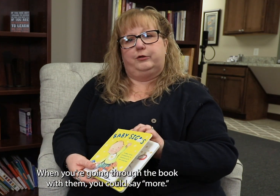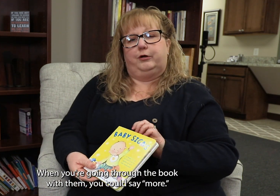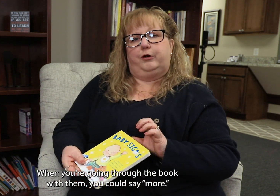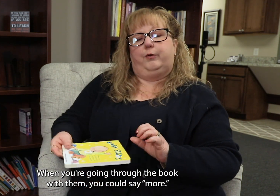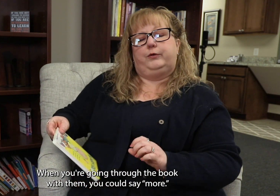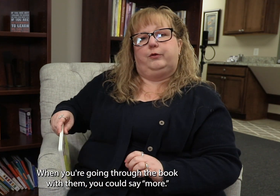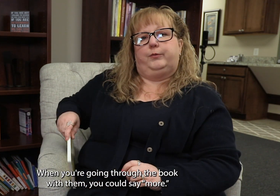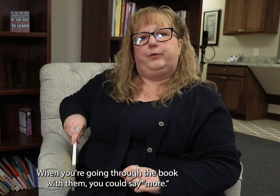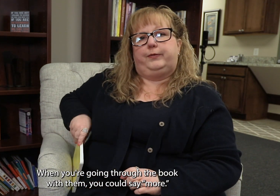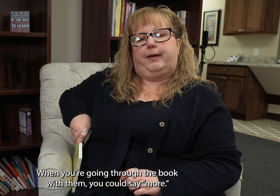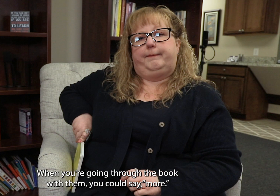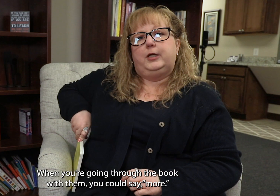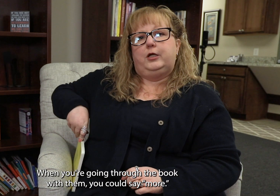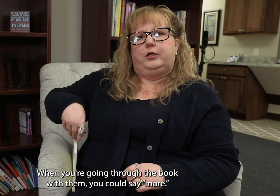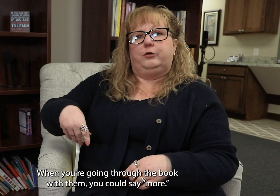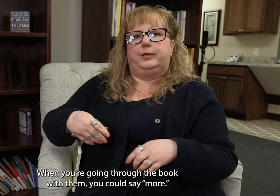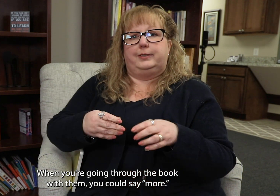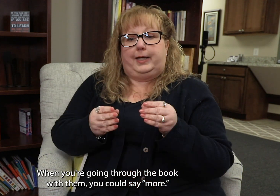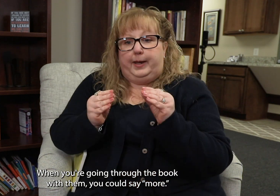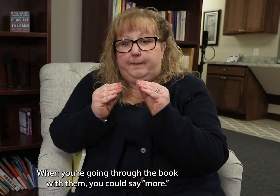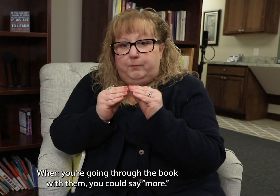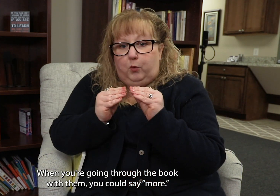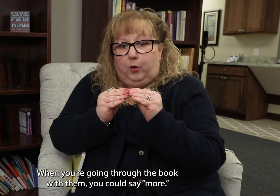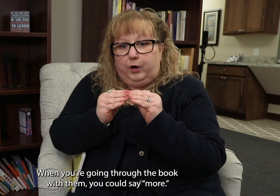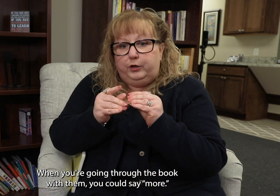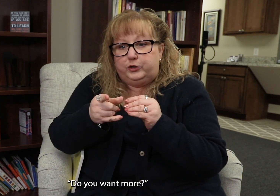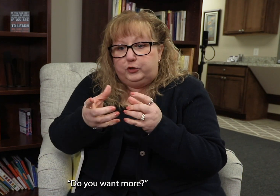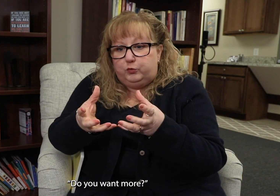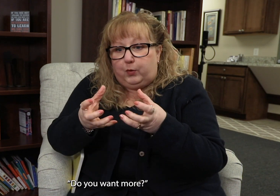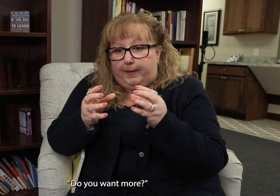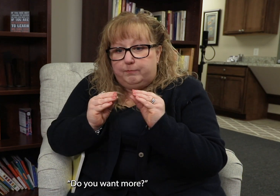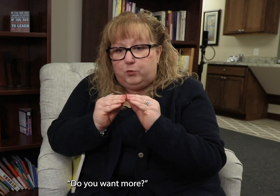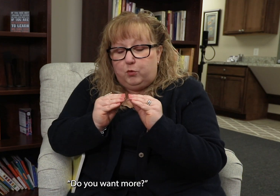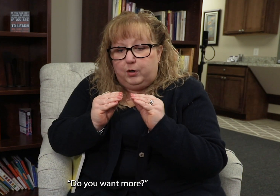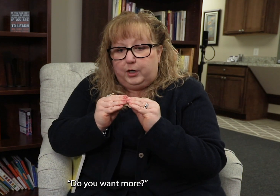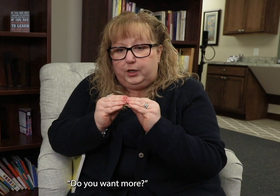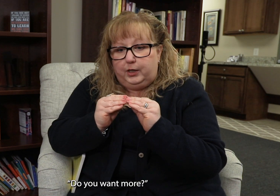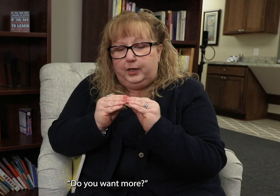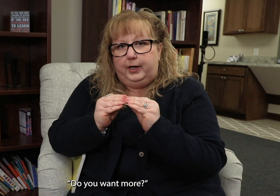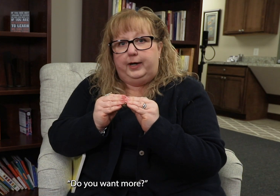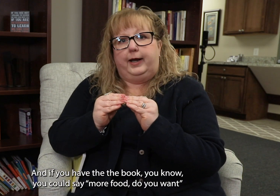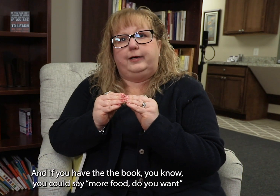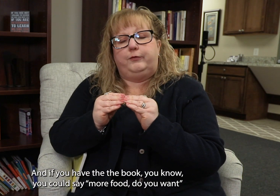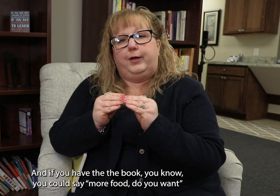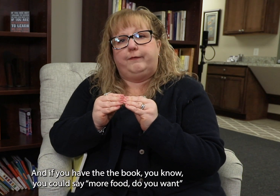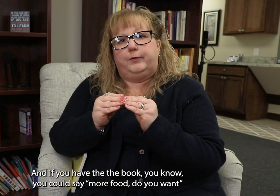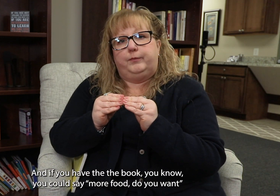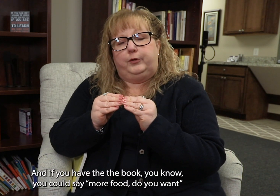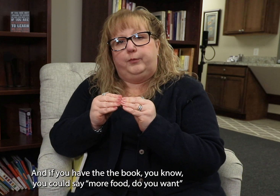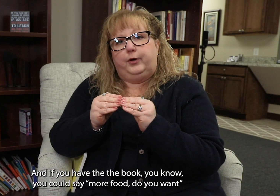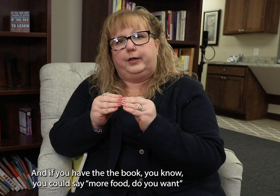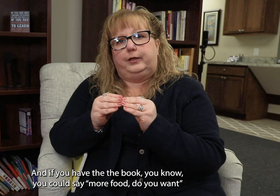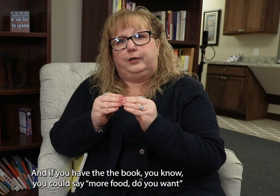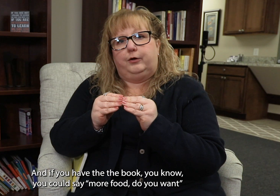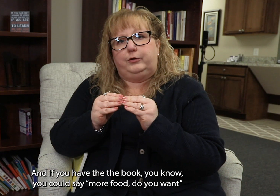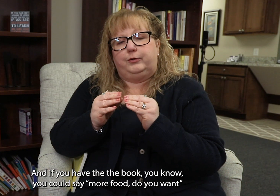you're going through the book with them. You could say, more, do you want more? And if you have the book, you know, you could